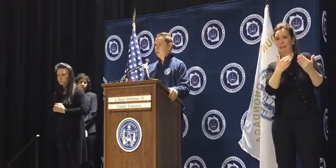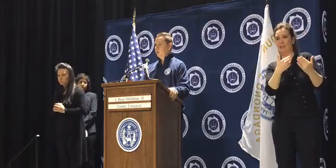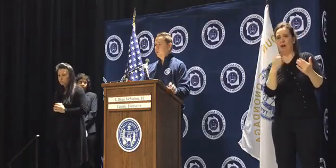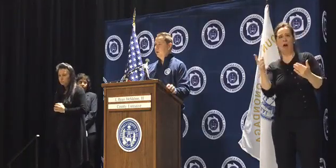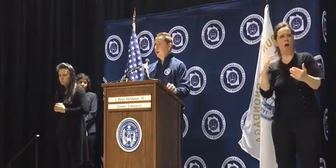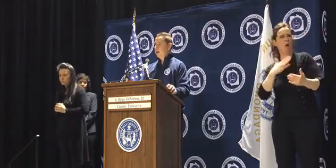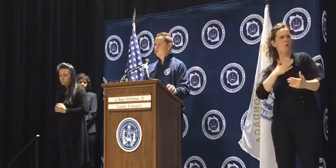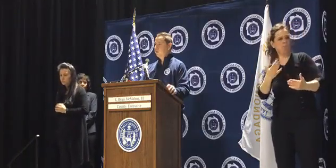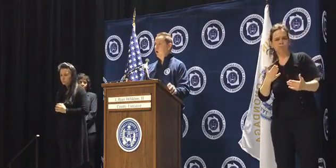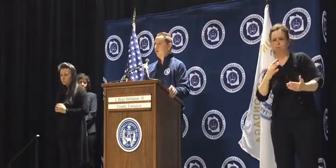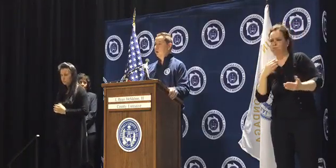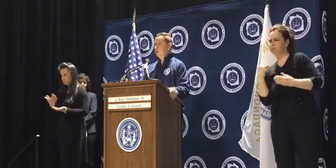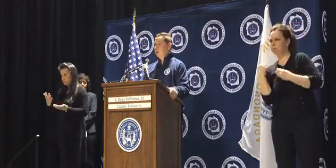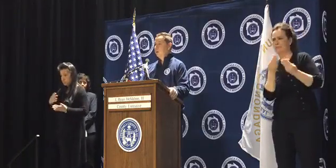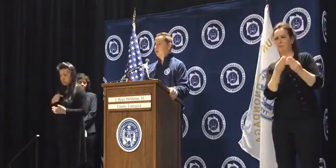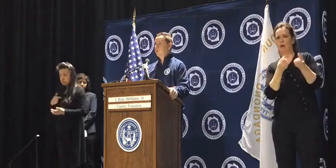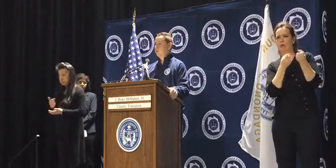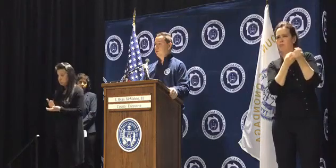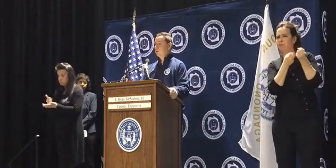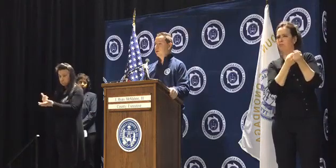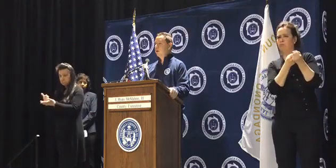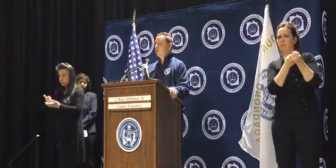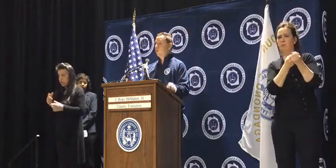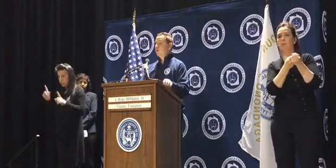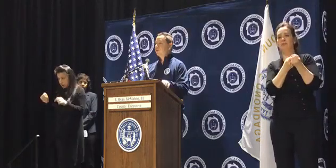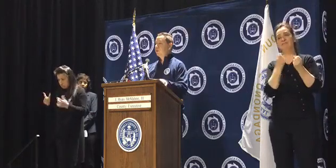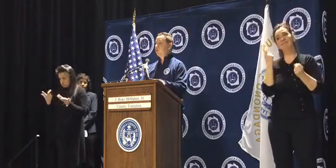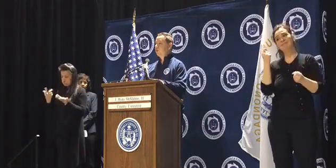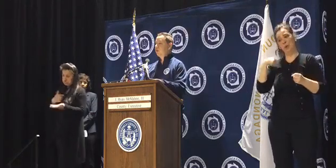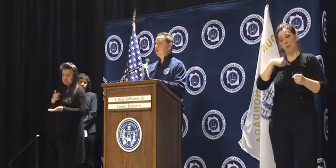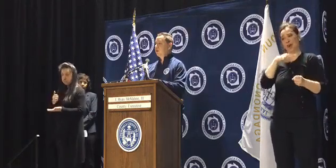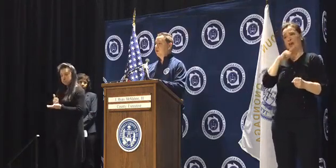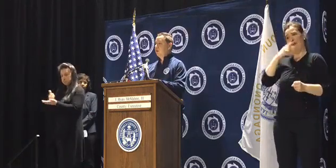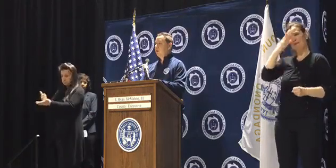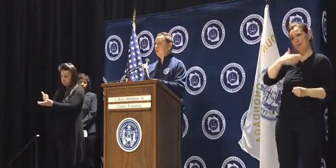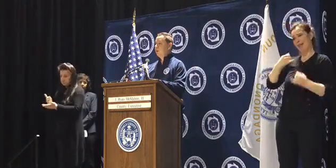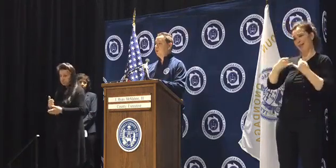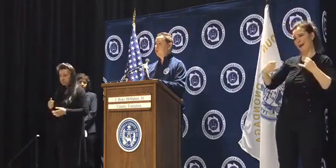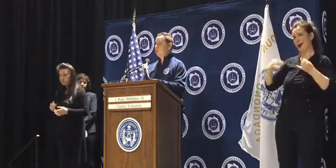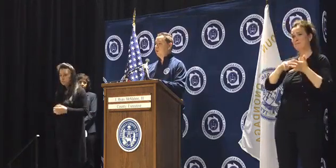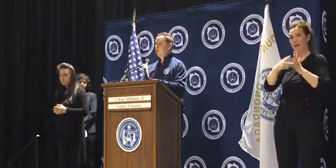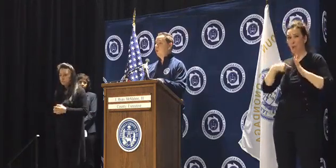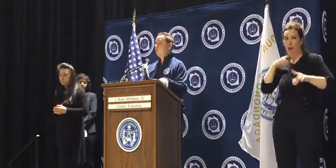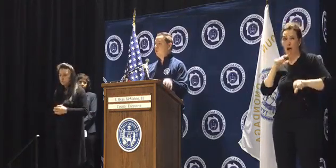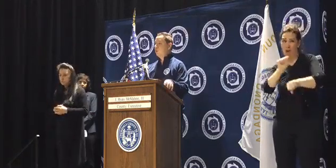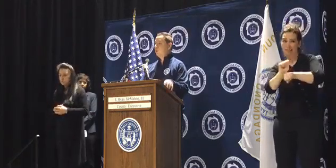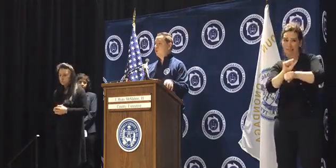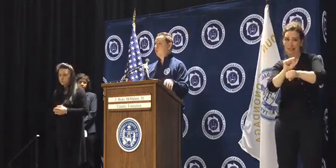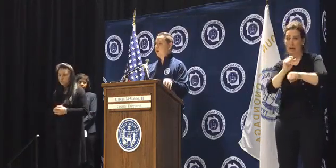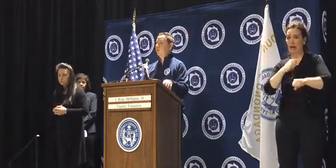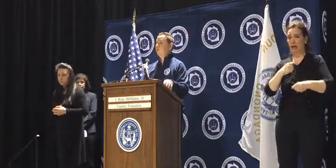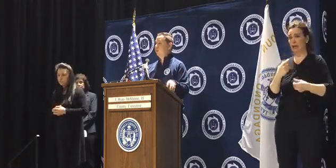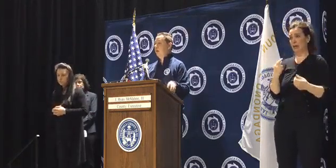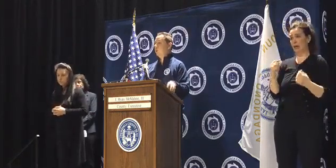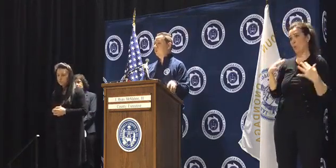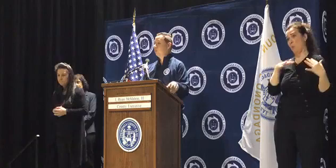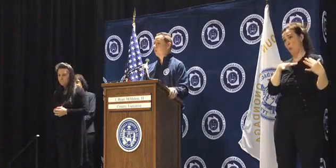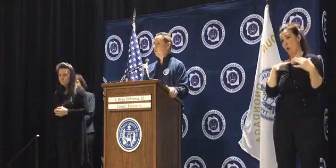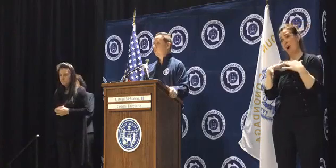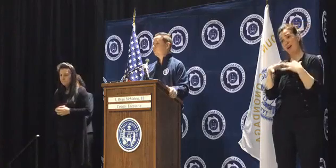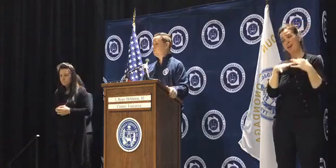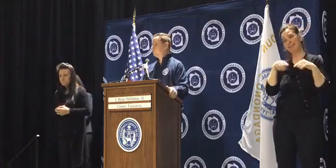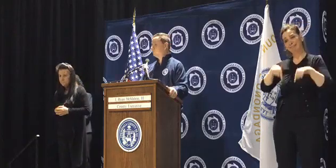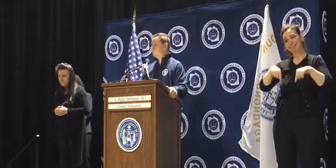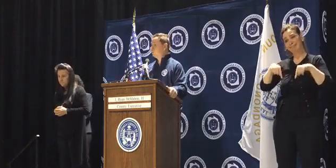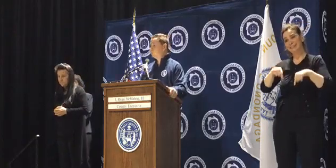being on the front lines for all of our neighboring communities. We just need to be treated like a community of over 1 million people, not a community of 500,000